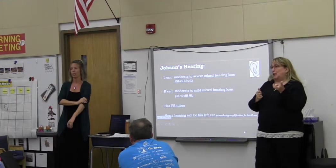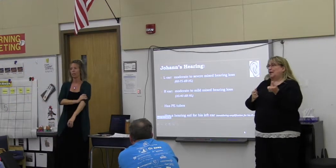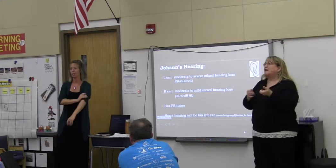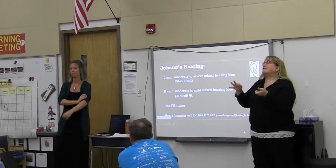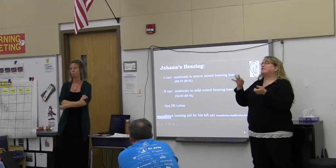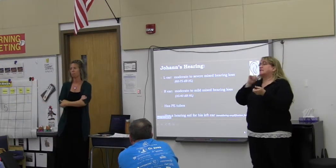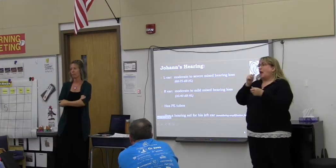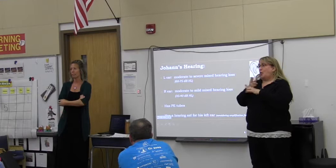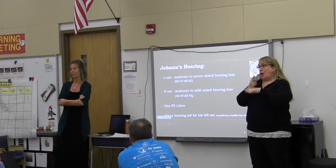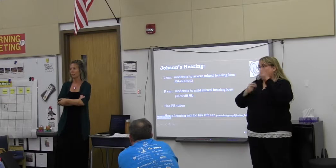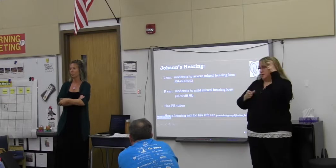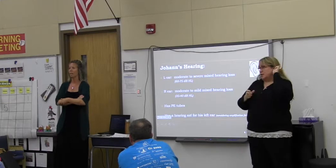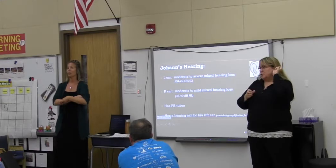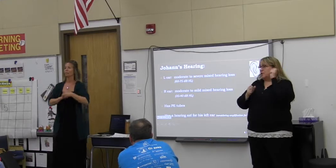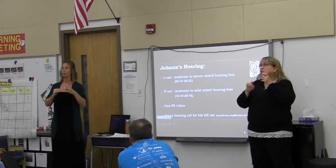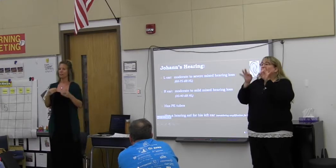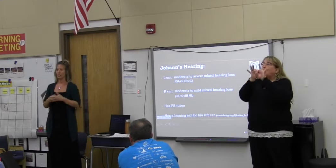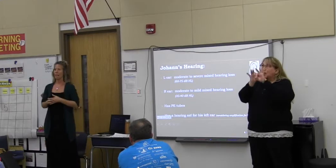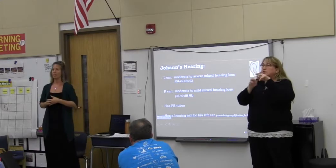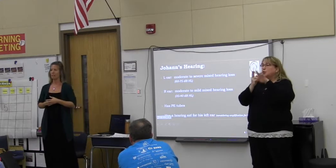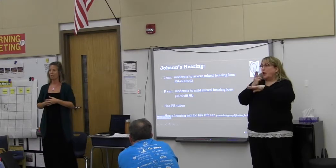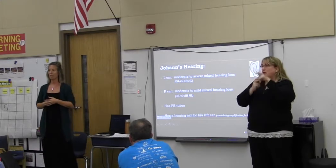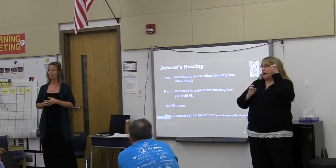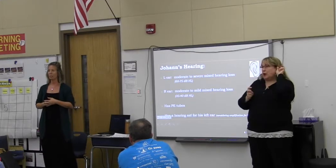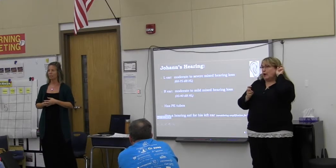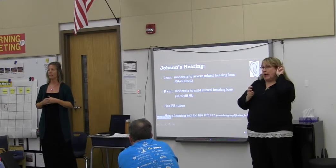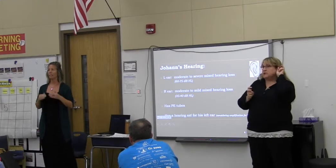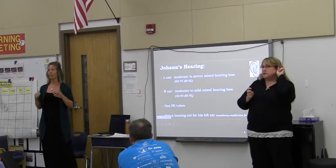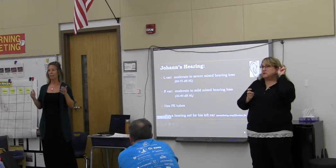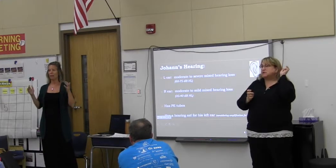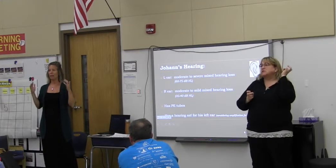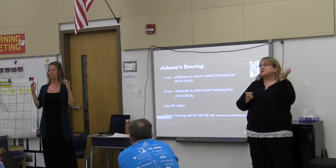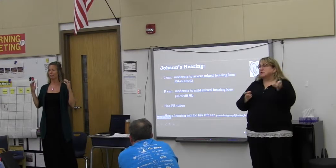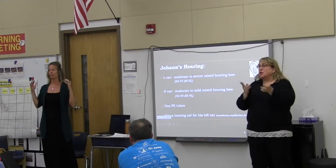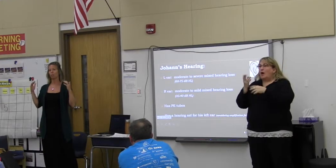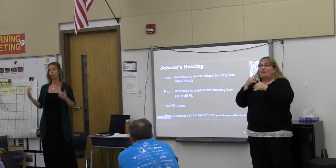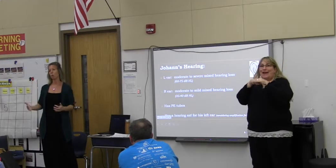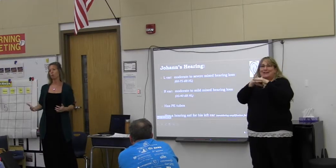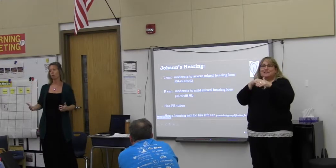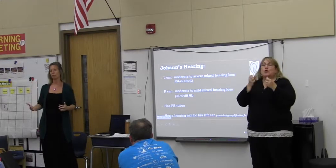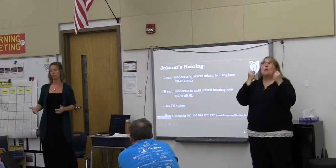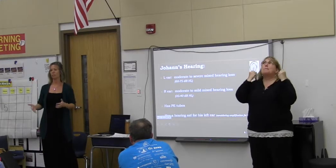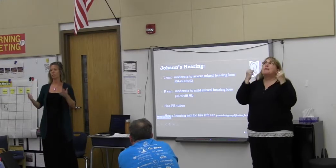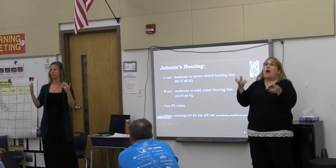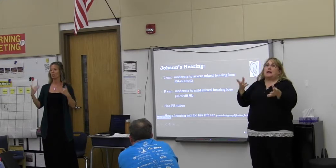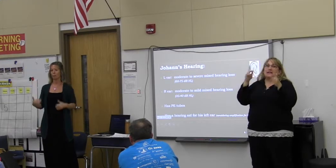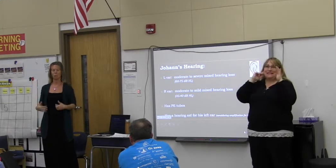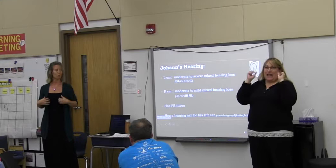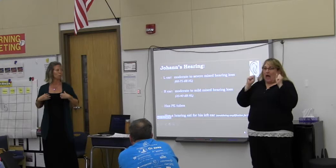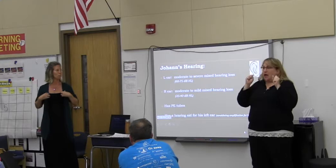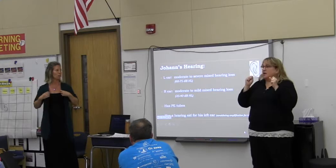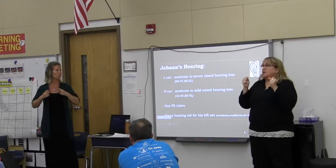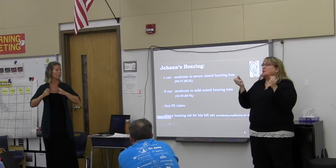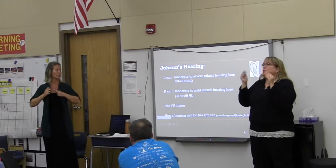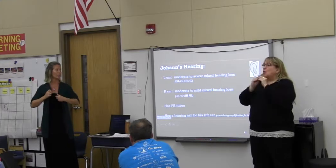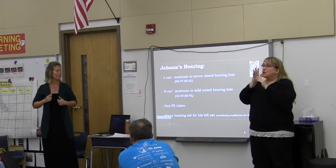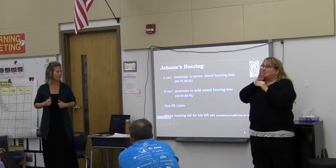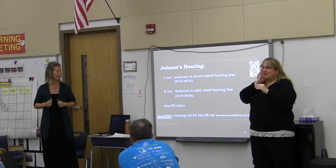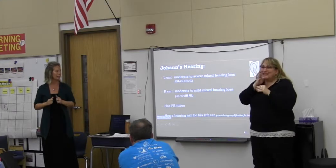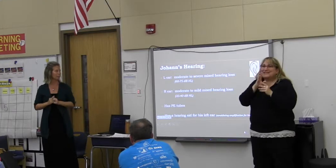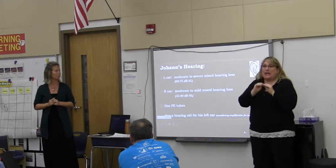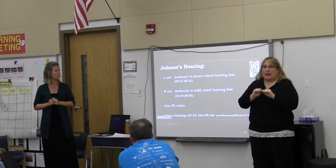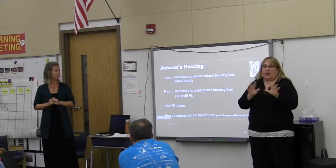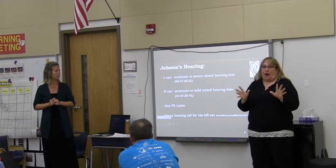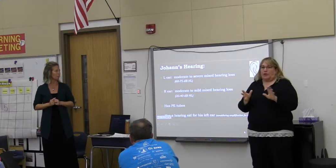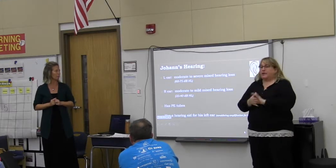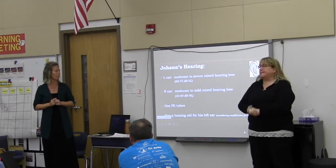what you're presenting to him. So if he can have his hearing aids in, he's going to have access to so many more sounds, so much more speech and